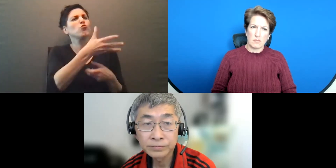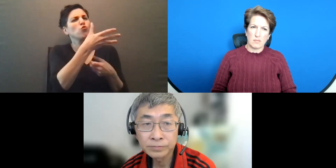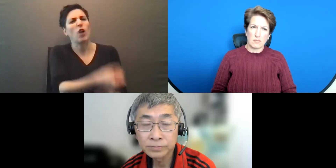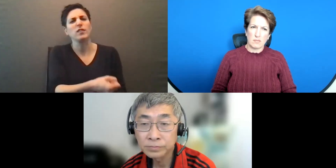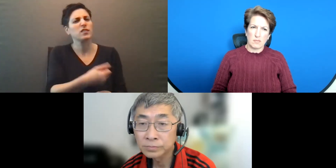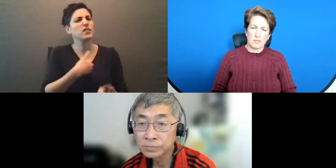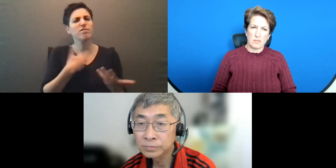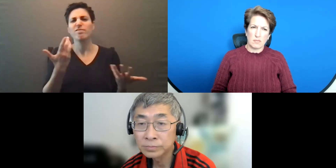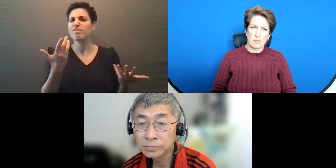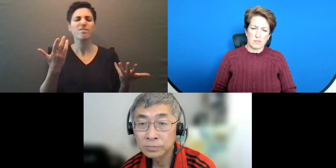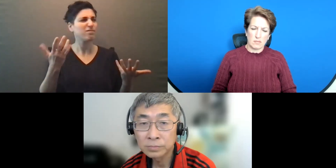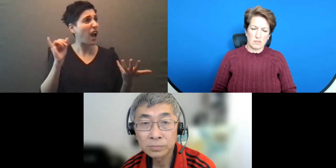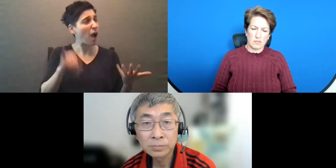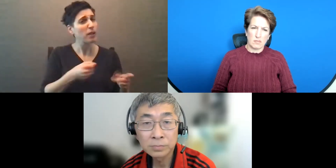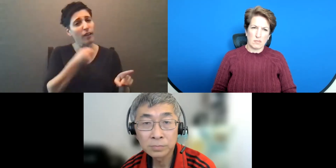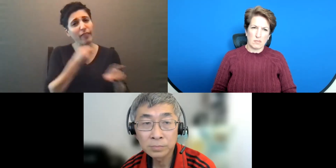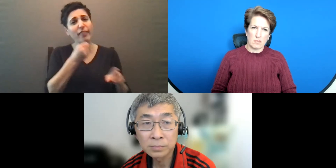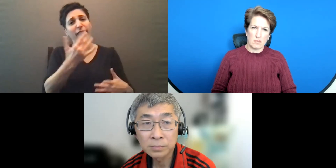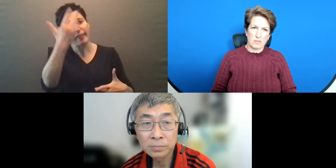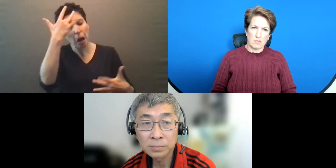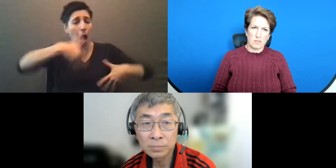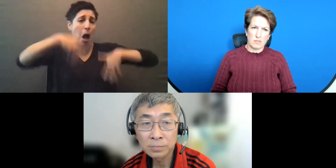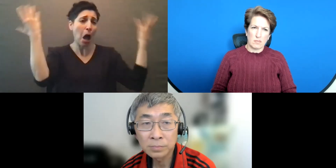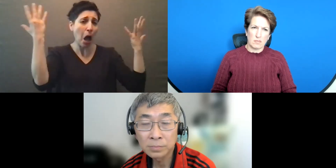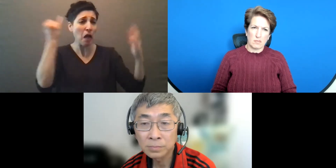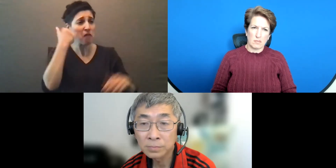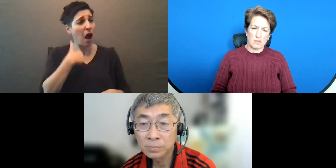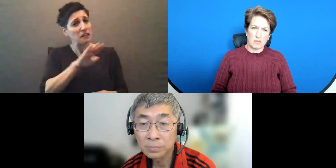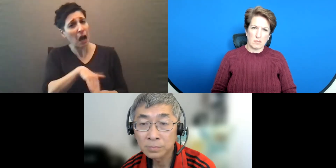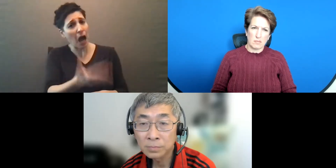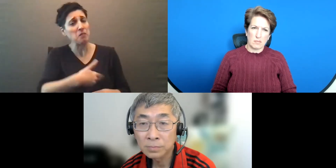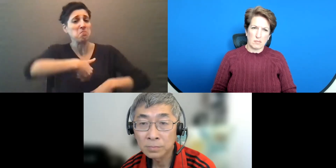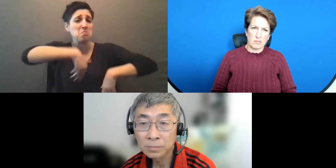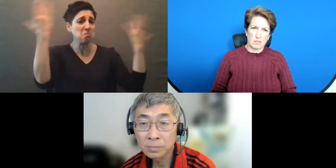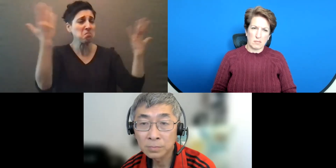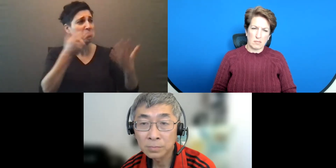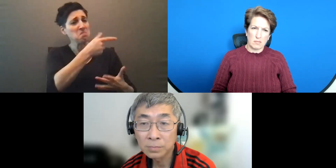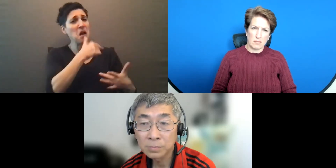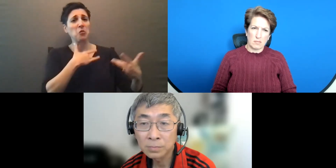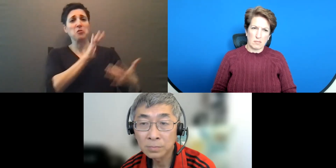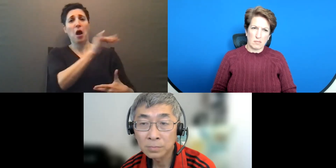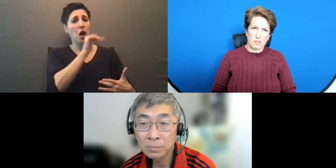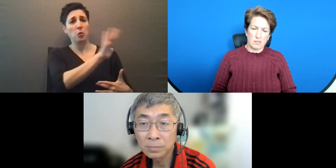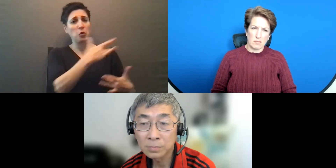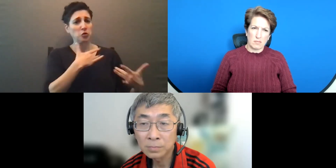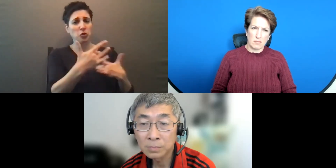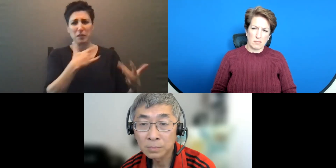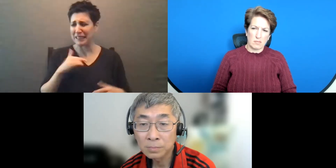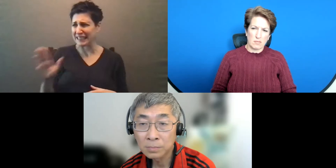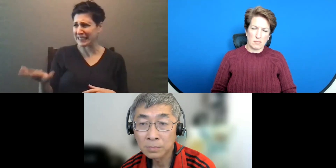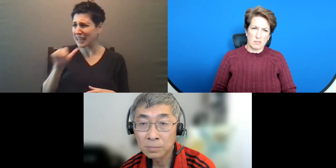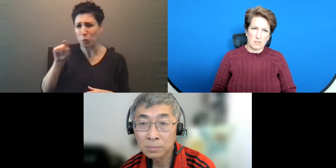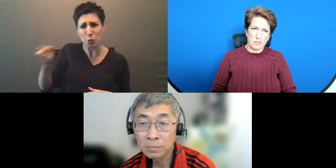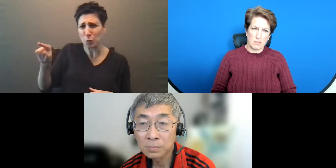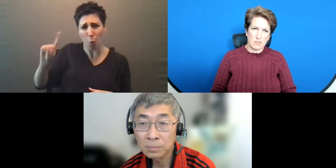to me, it happens to me. Why are you concerned? If I die. And then I said, no, it's not you die, you die.